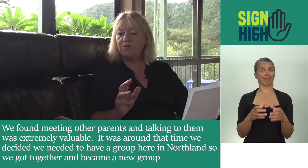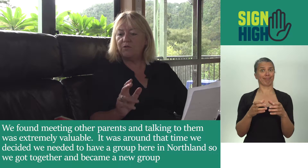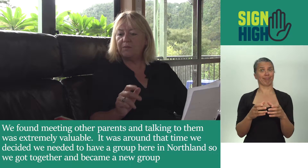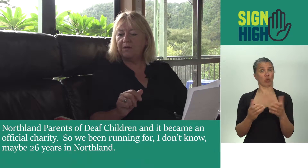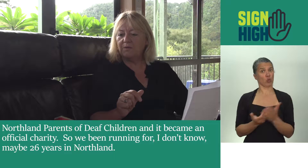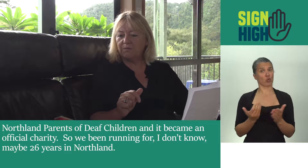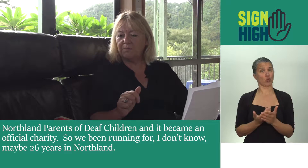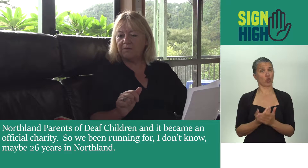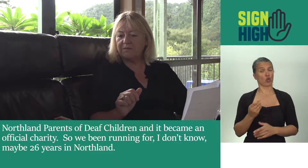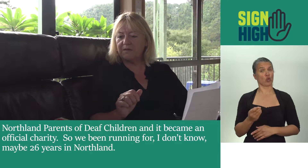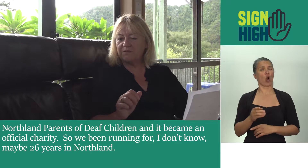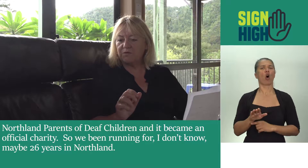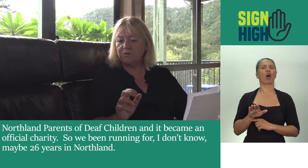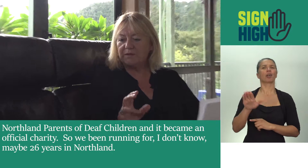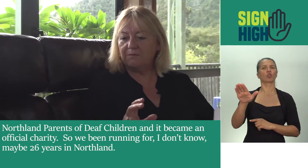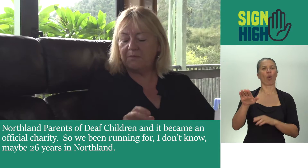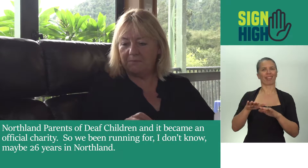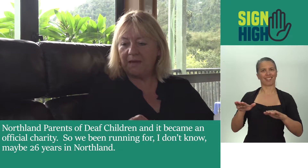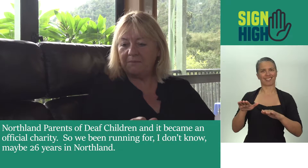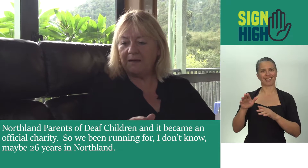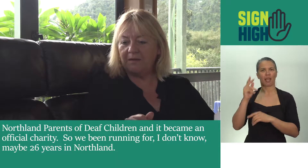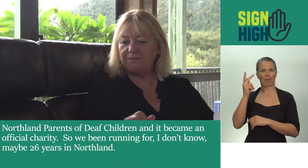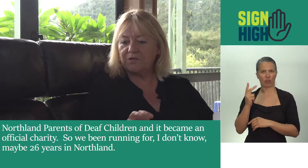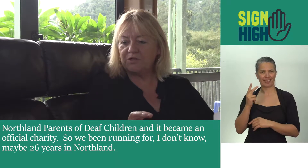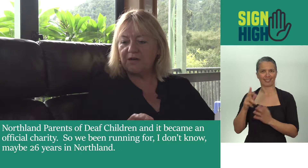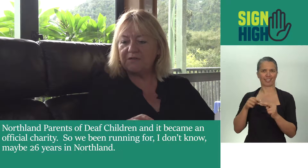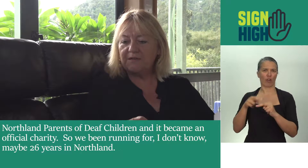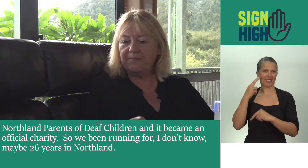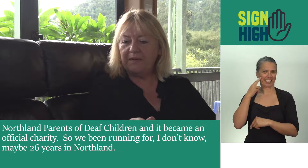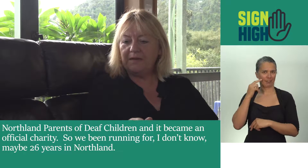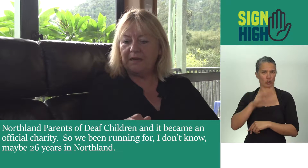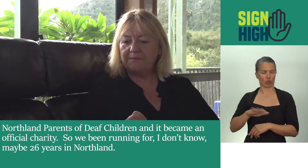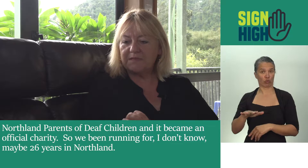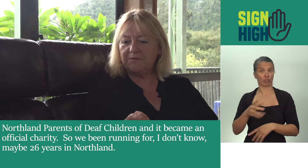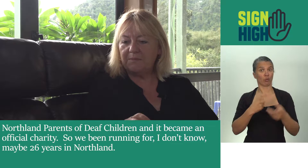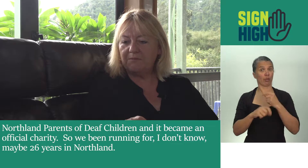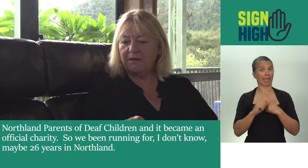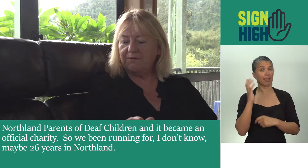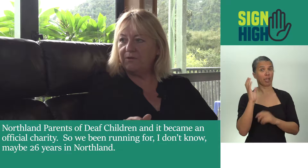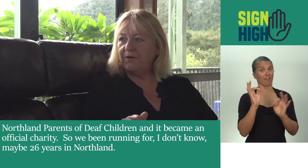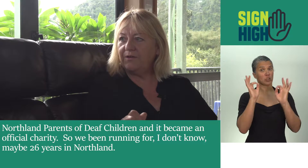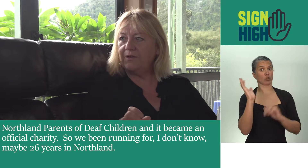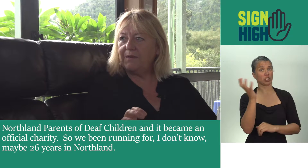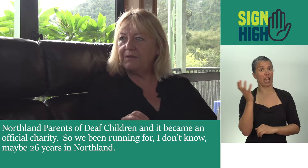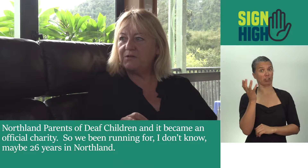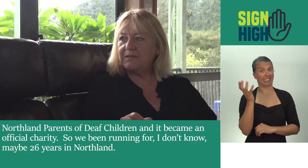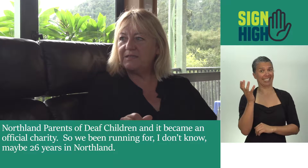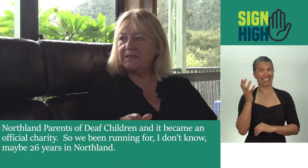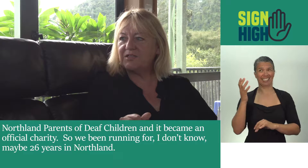group, Northland Parents of Deaf Children, and became an official charity. So we've been running for, I don't know, maybe 26